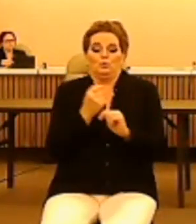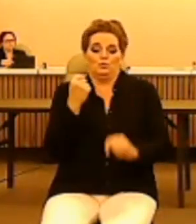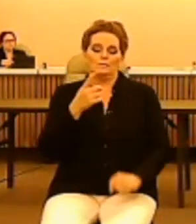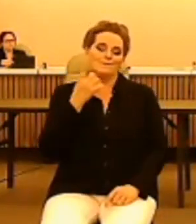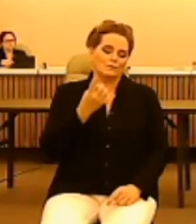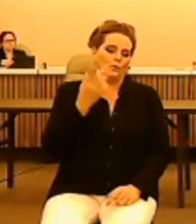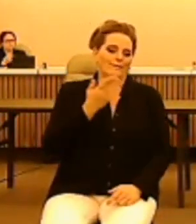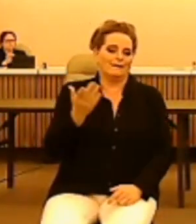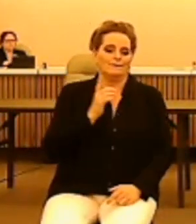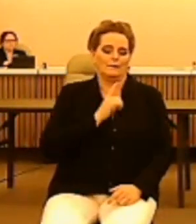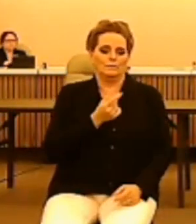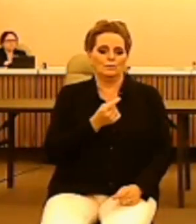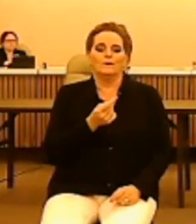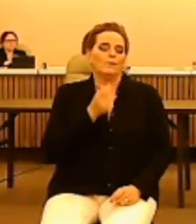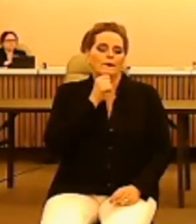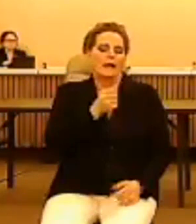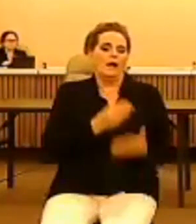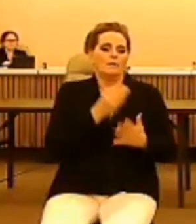in terms of we've been not buying